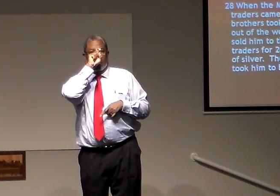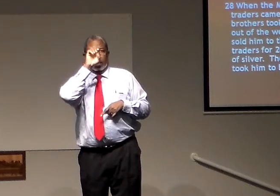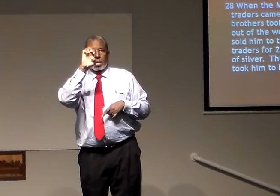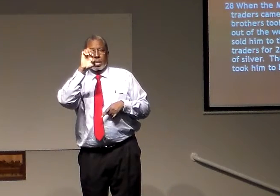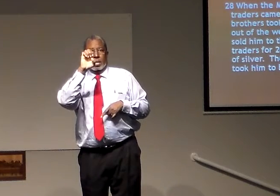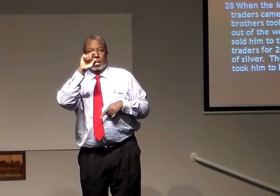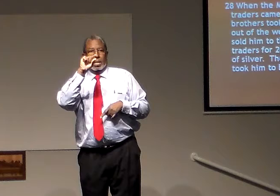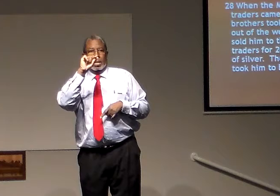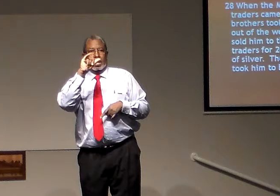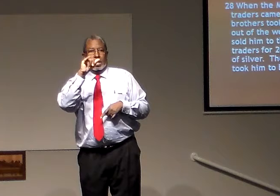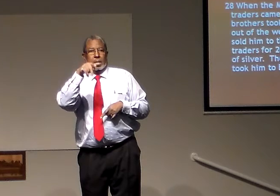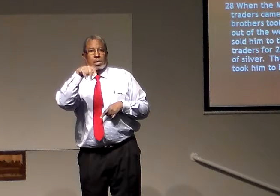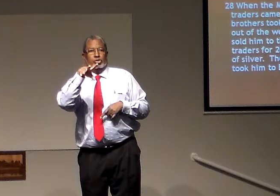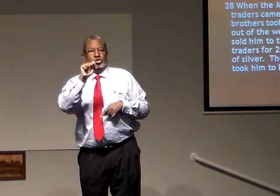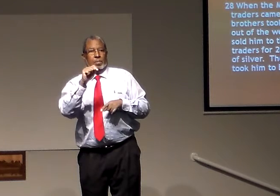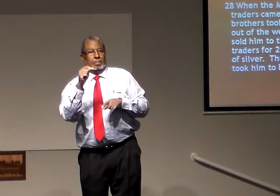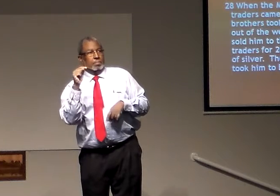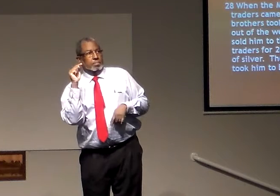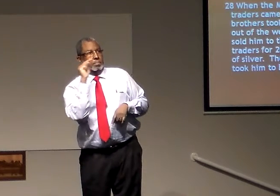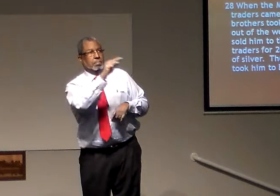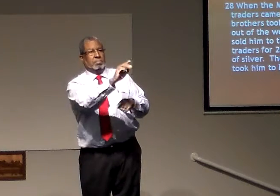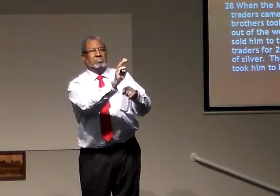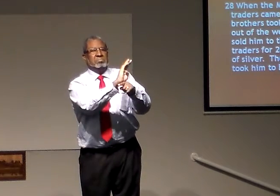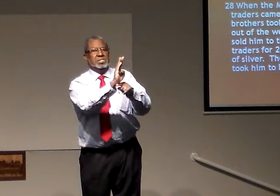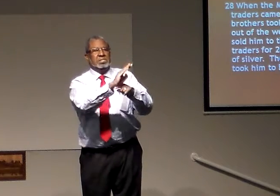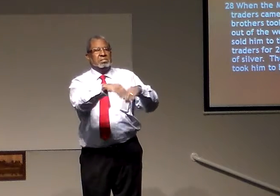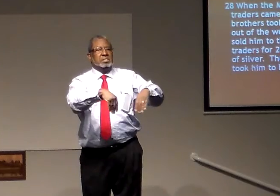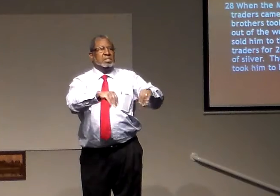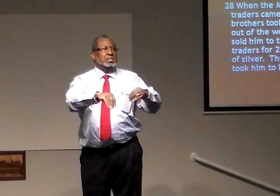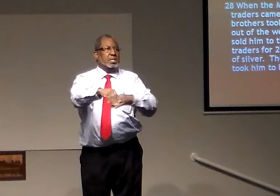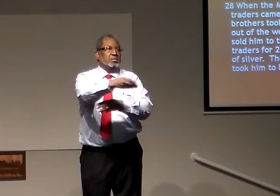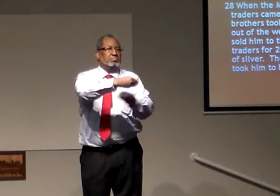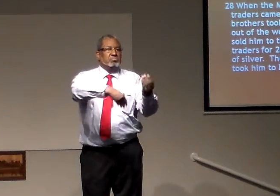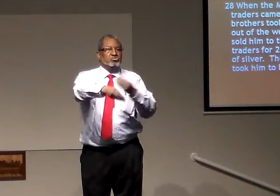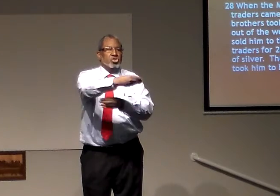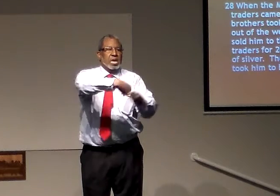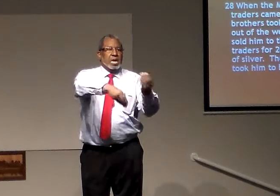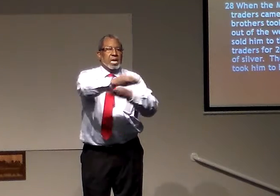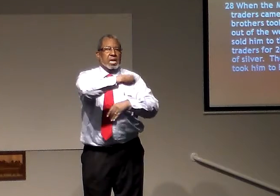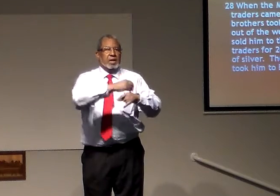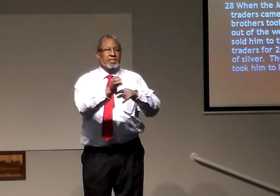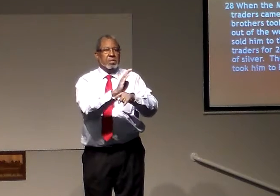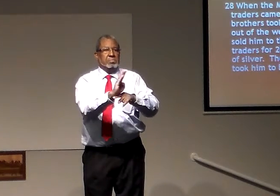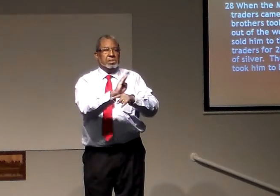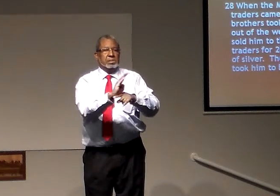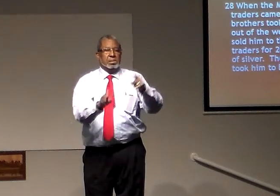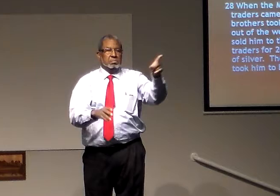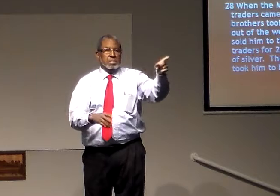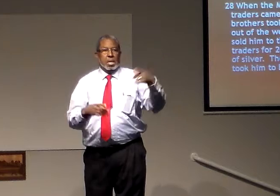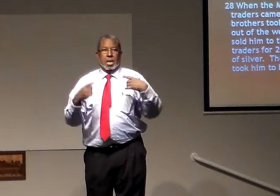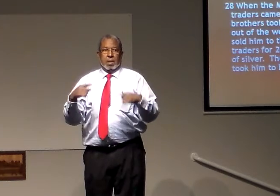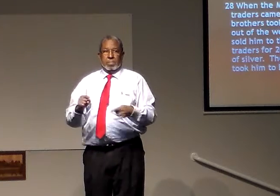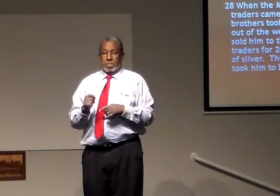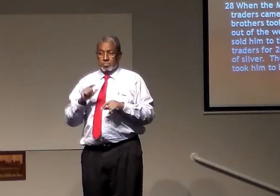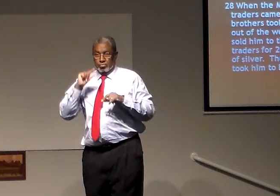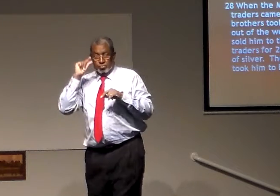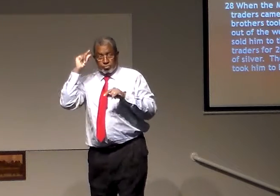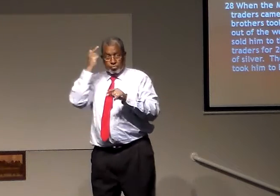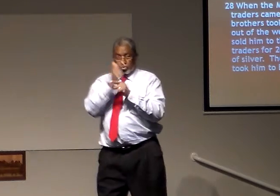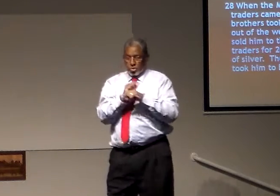all the way down to Egypt. So the traders took him over there to Egypt. So they have business.